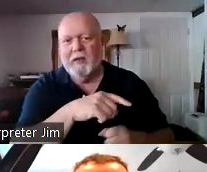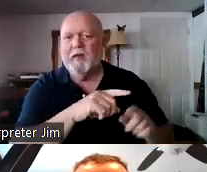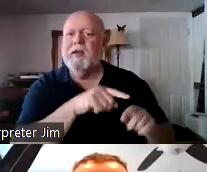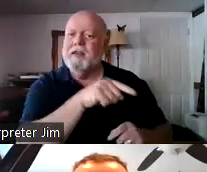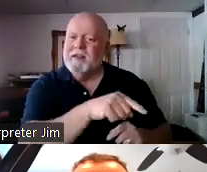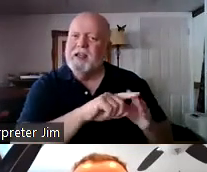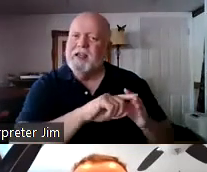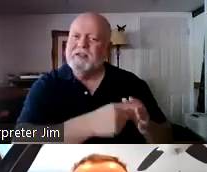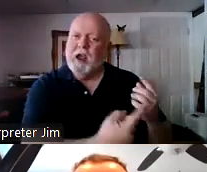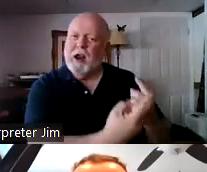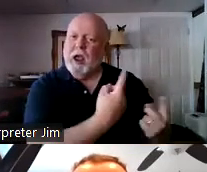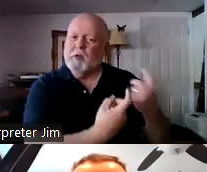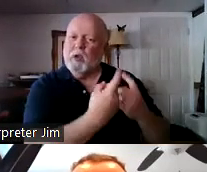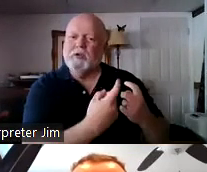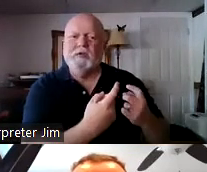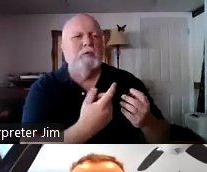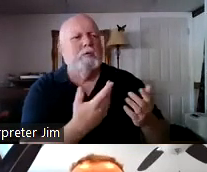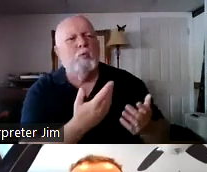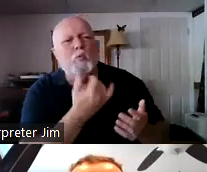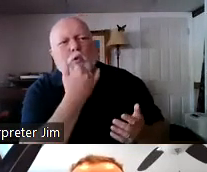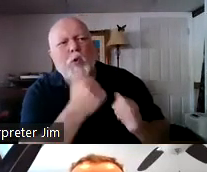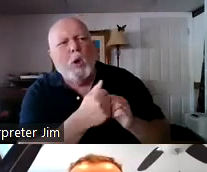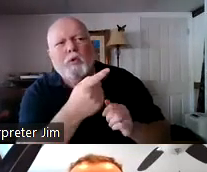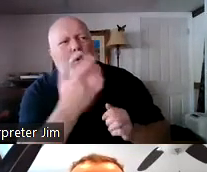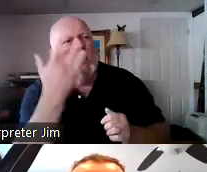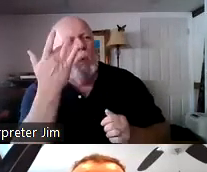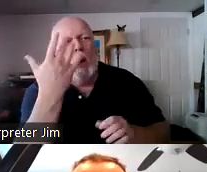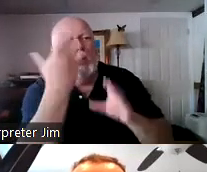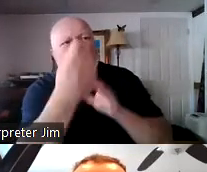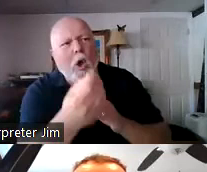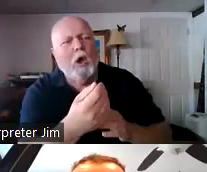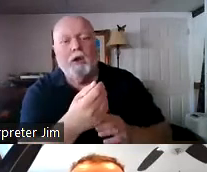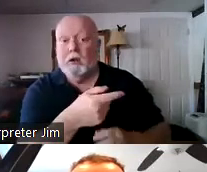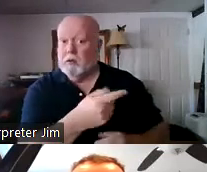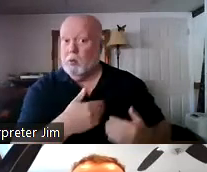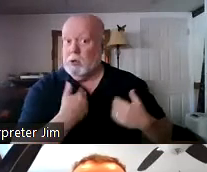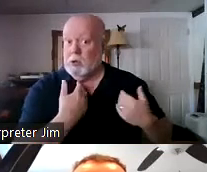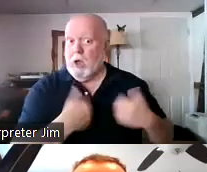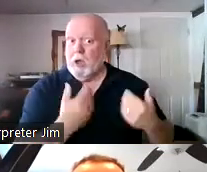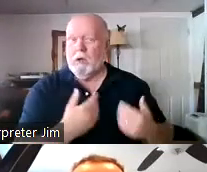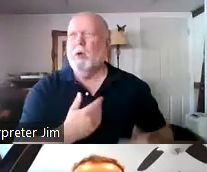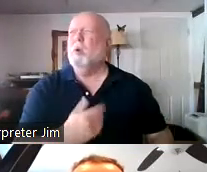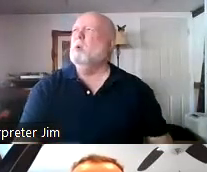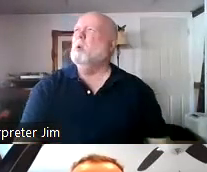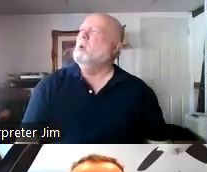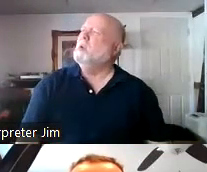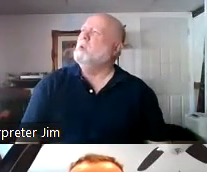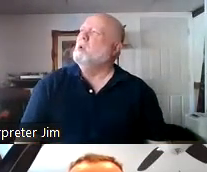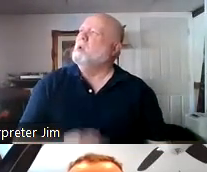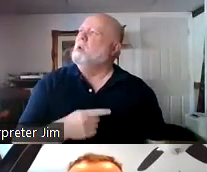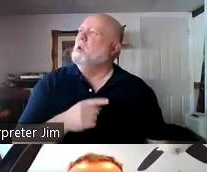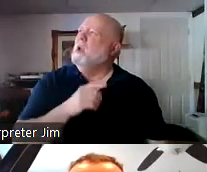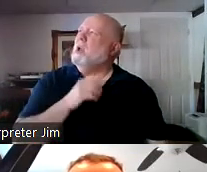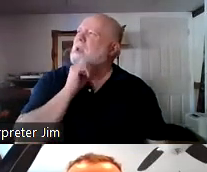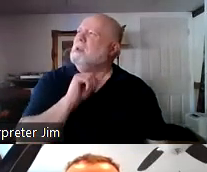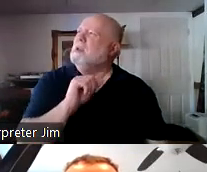questions about what was wrong with me. Why was I away? What was happening to me? And they were young at the time. My goodness, they had to be, 10 and 8 or